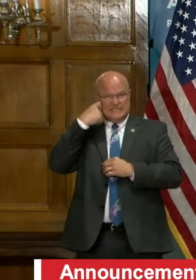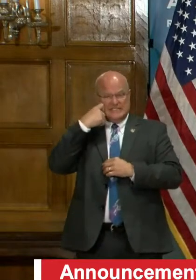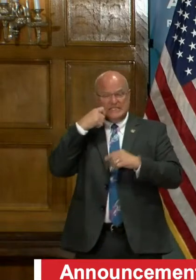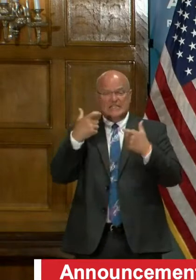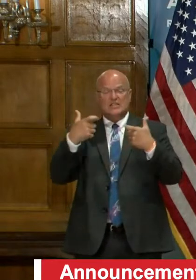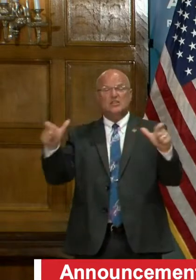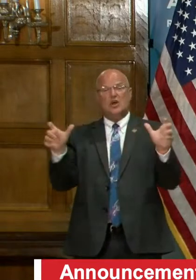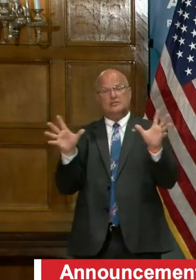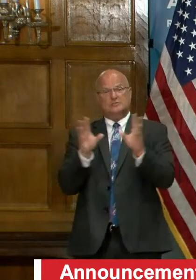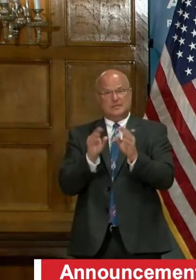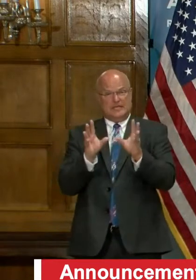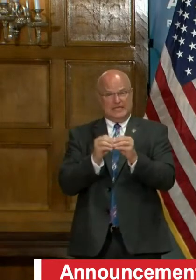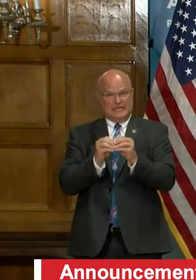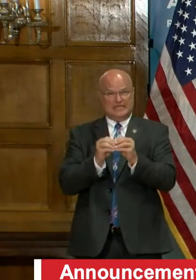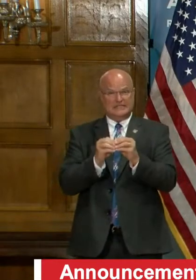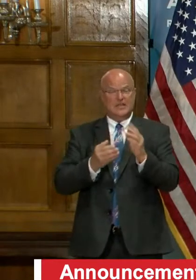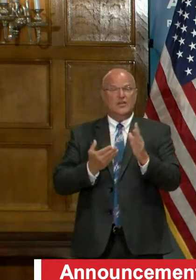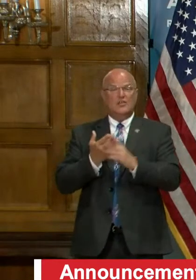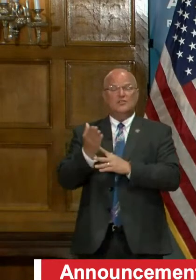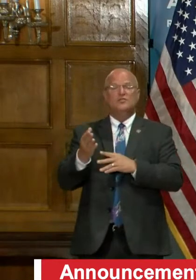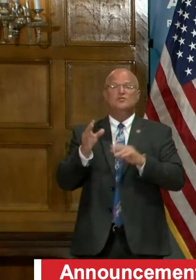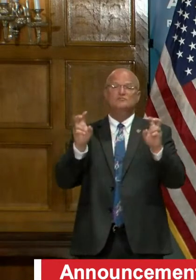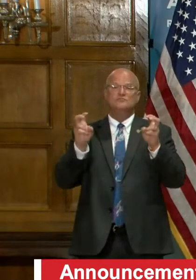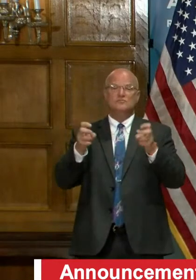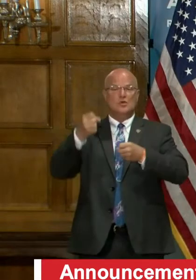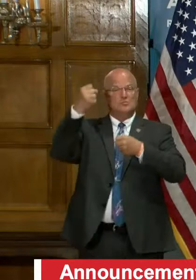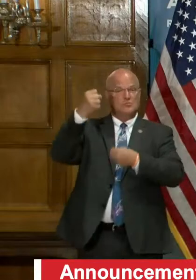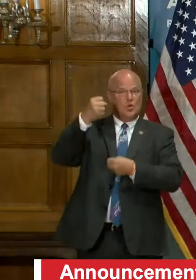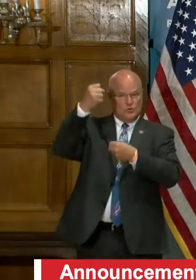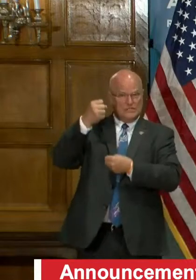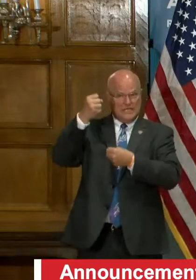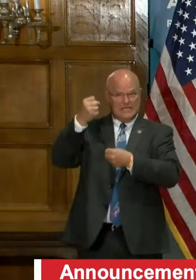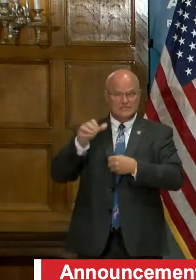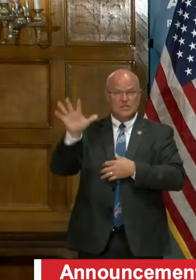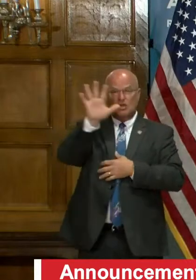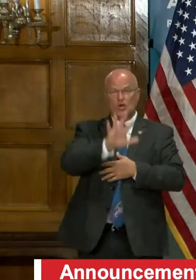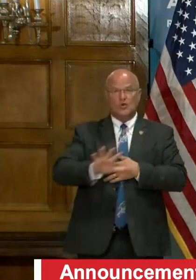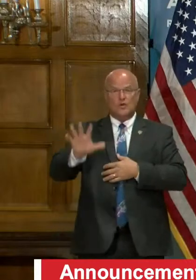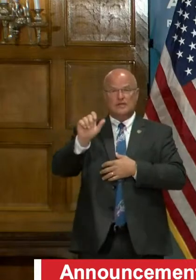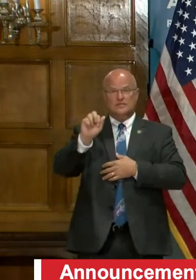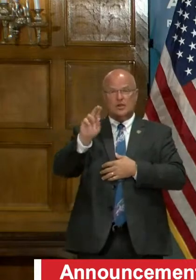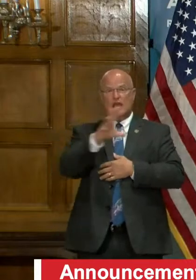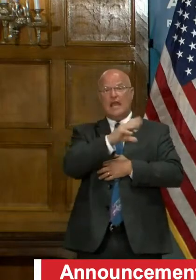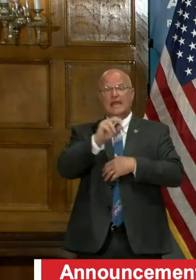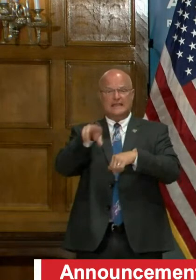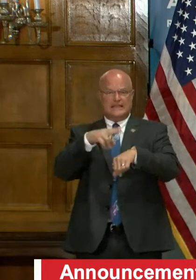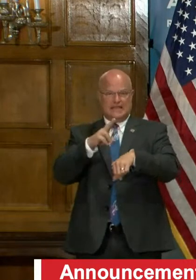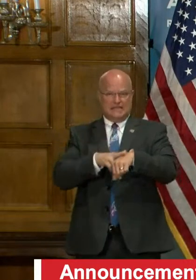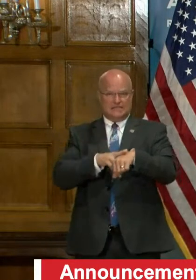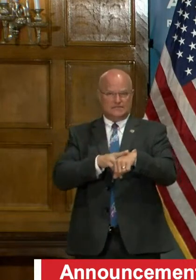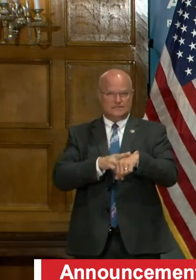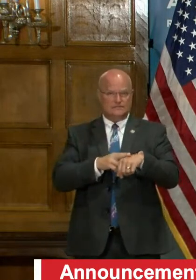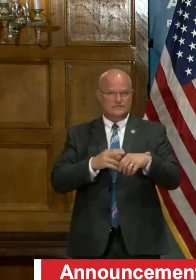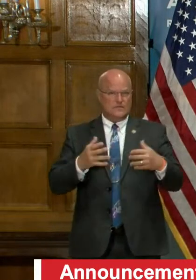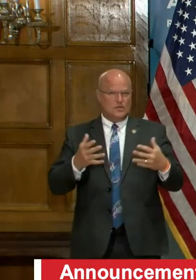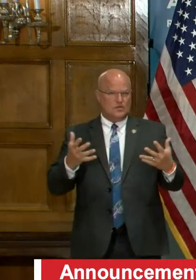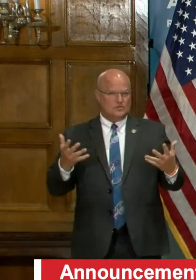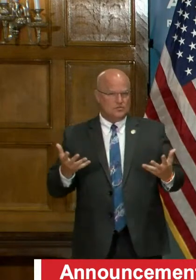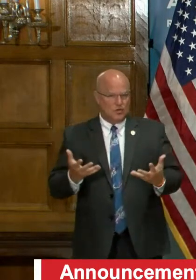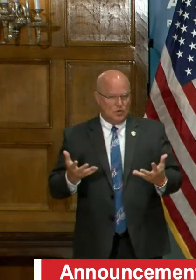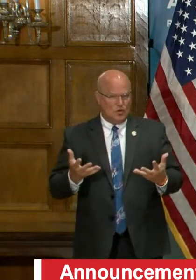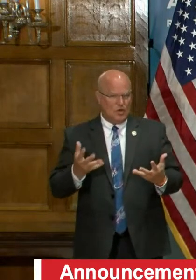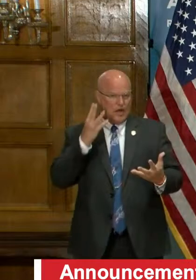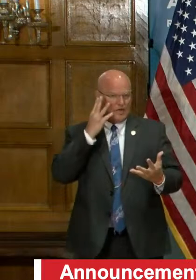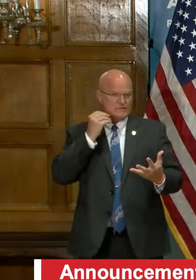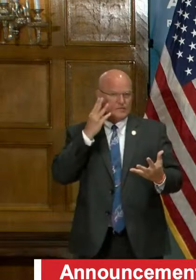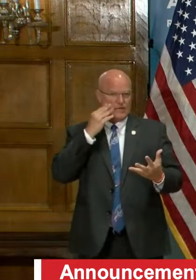recently large gatherings through the form of protest across Arkansas and our nation. So what has been our